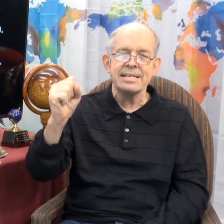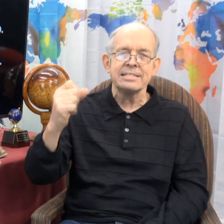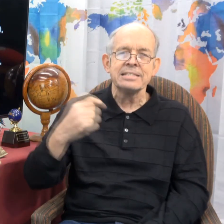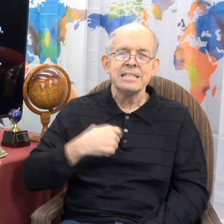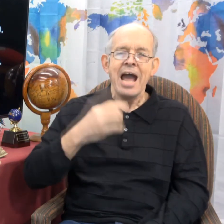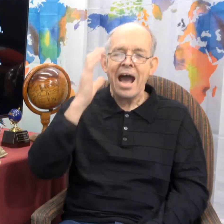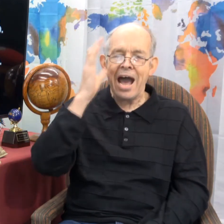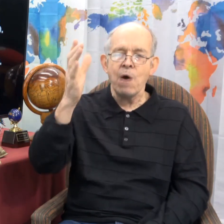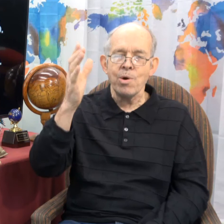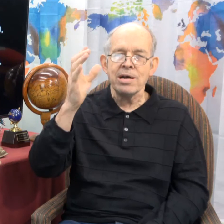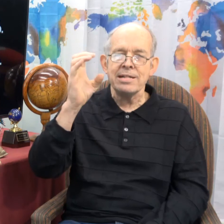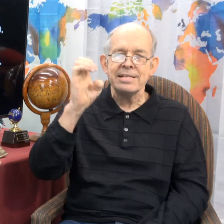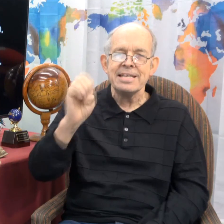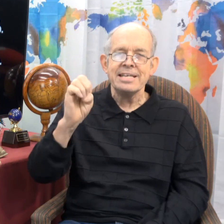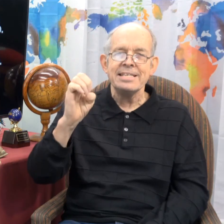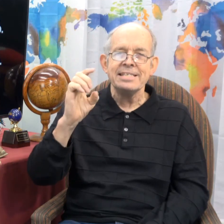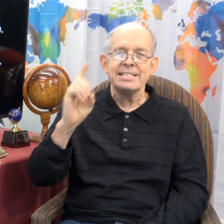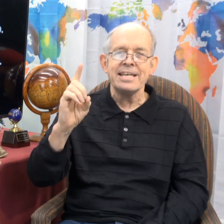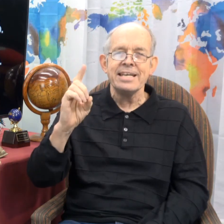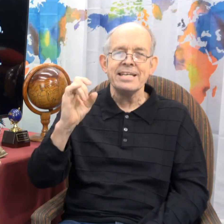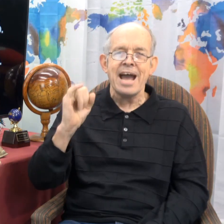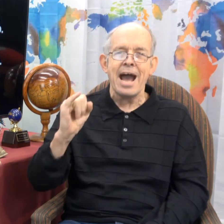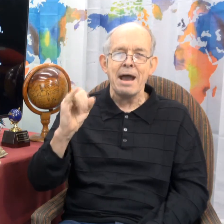eyes, I will eat the